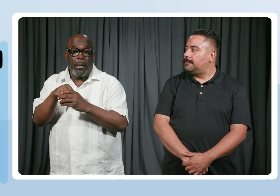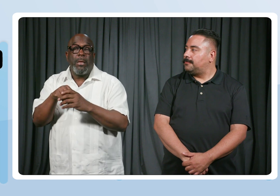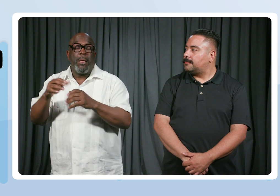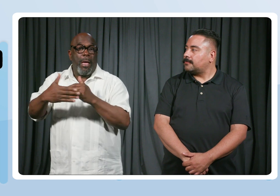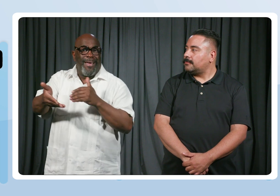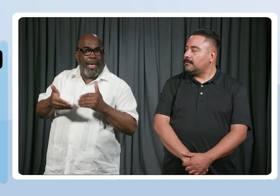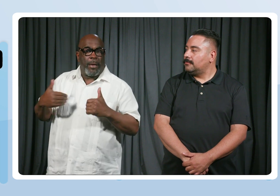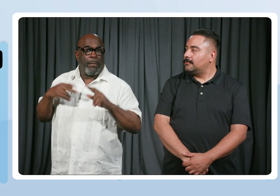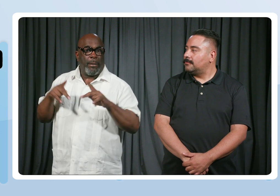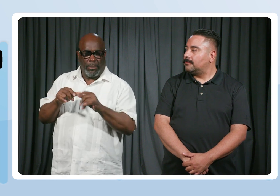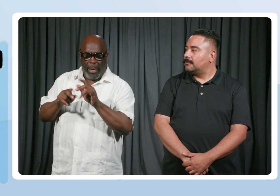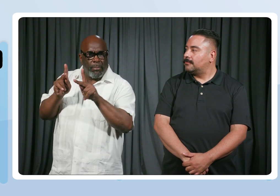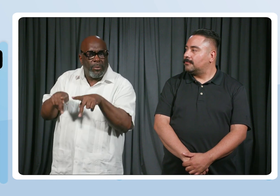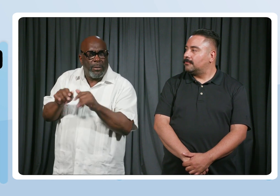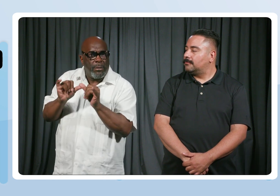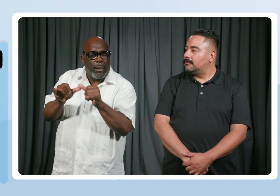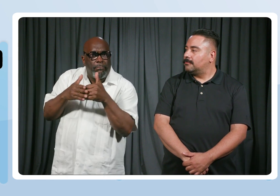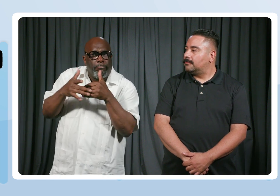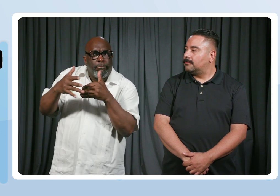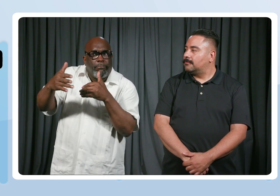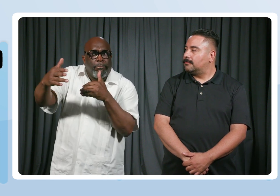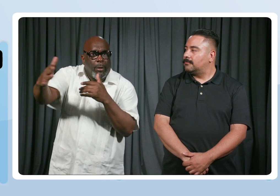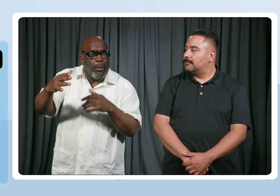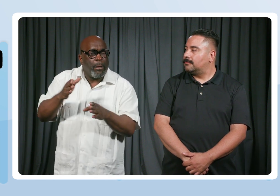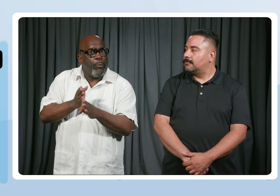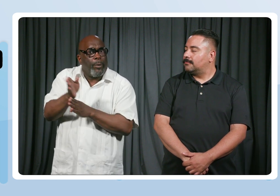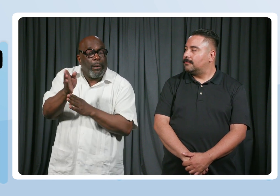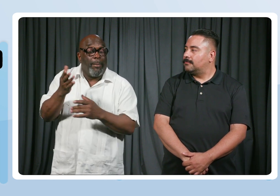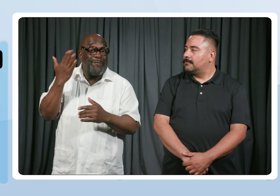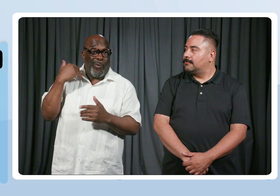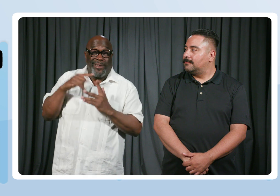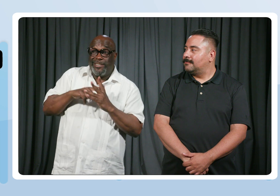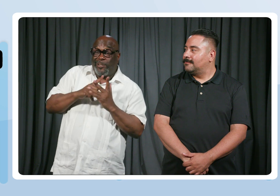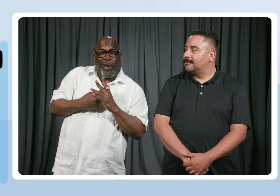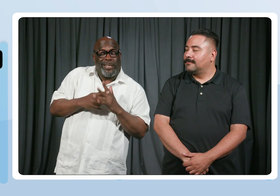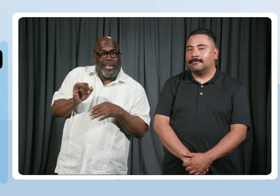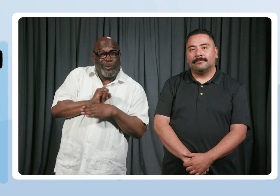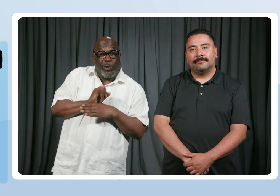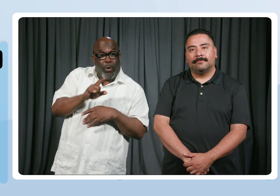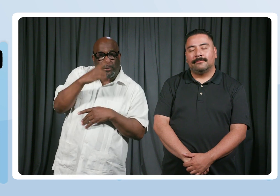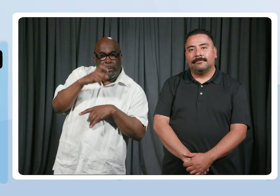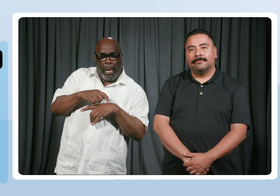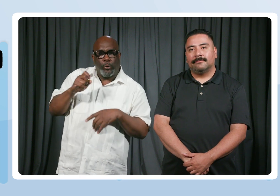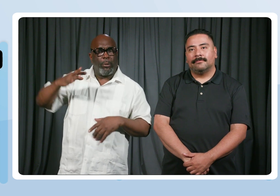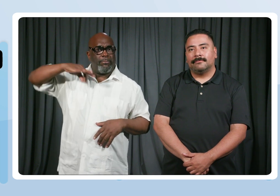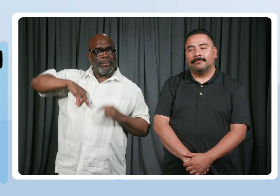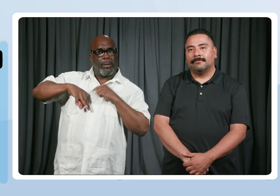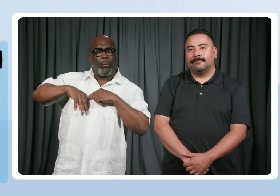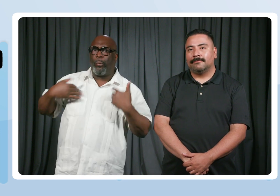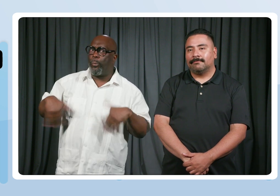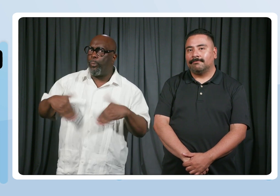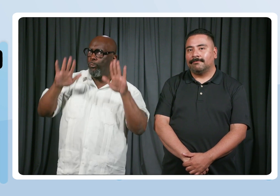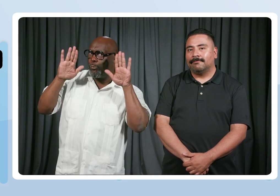and really start an entire career that started with maybe an internship or a summer job. And so the payoff and the benefits are really, really great. So